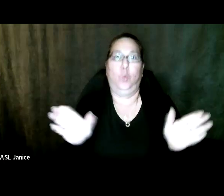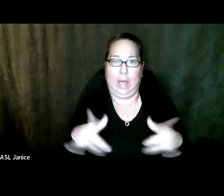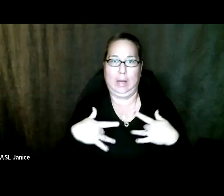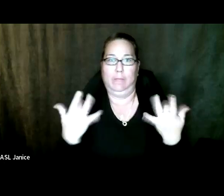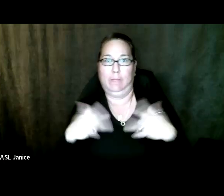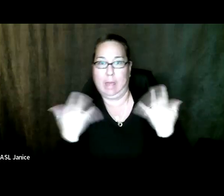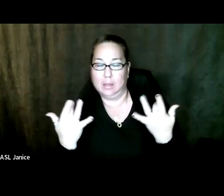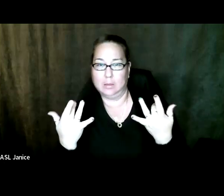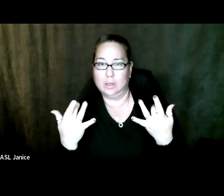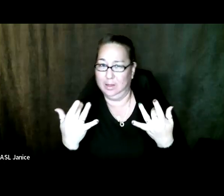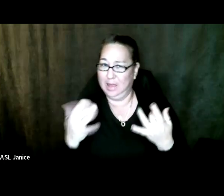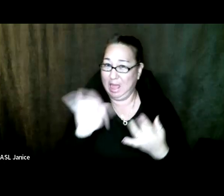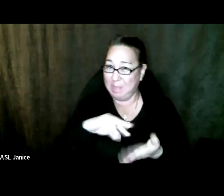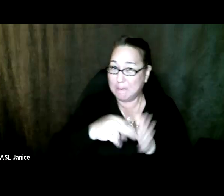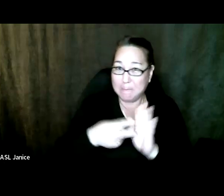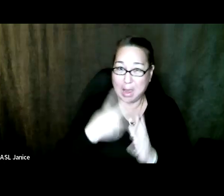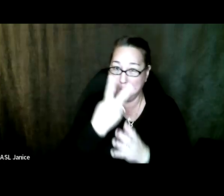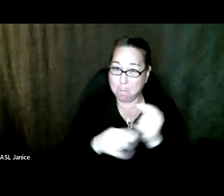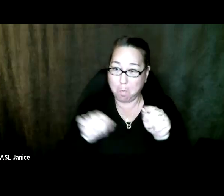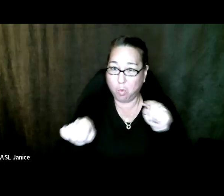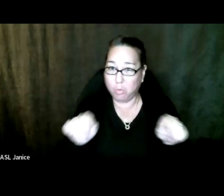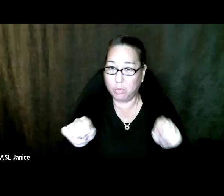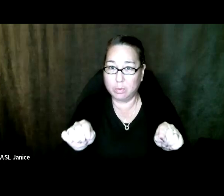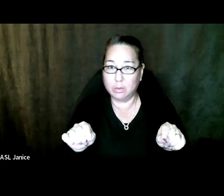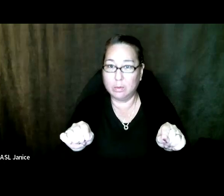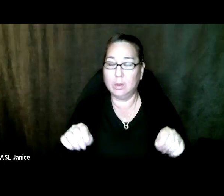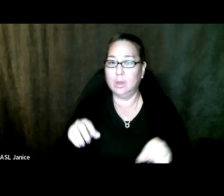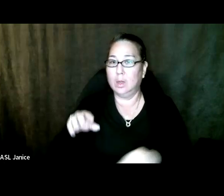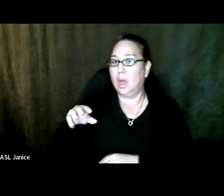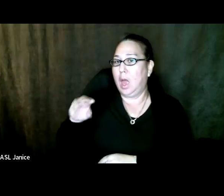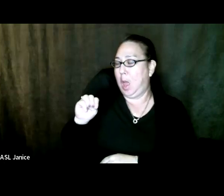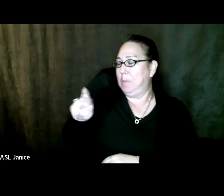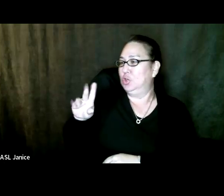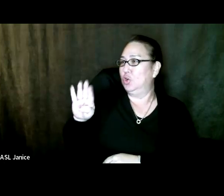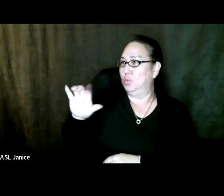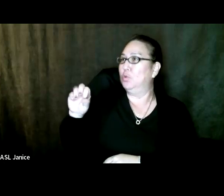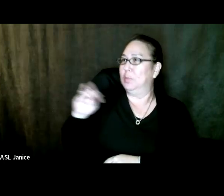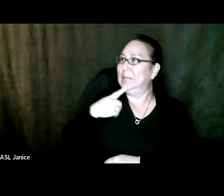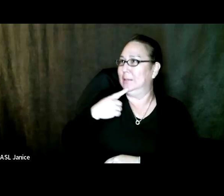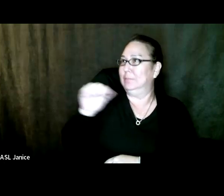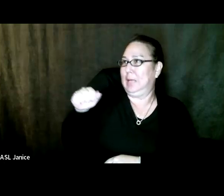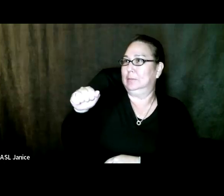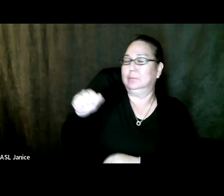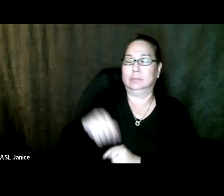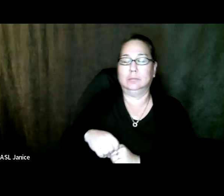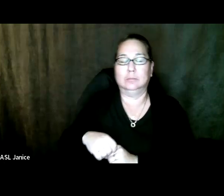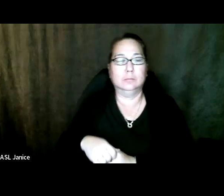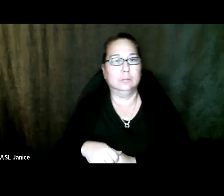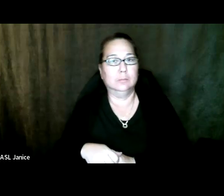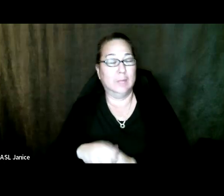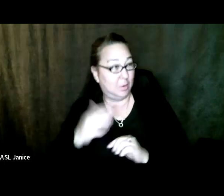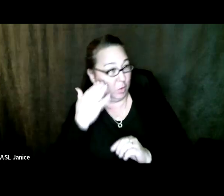38 schools and 2 citywide events? yes, that is my understanding. Perfect. Great. great. And do we know how the schools are